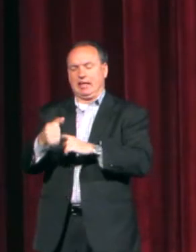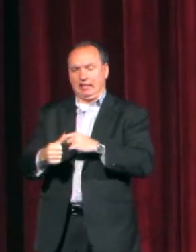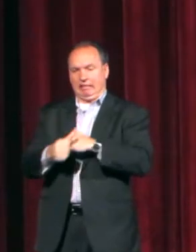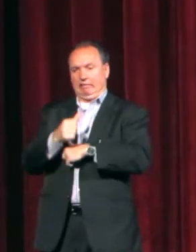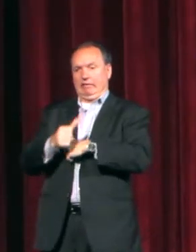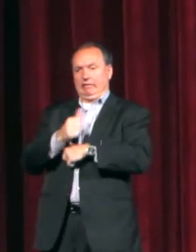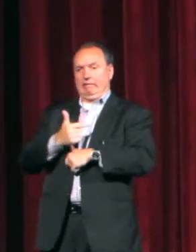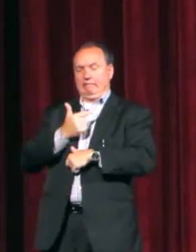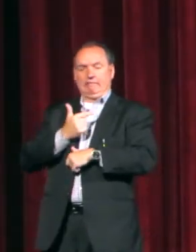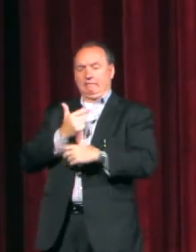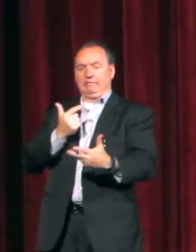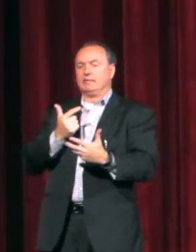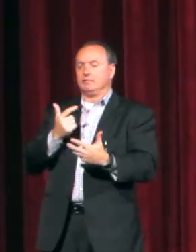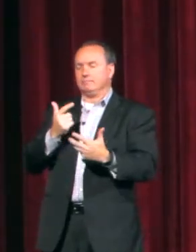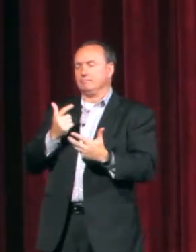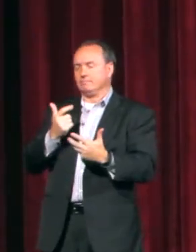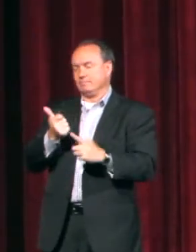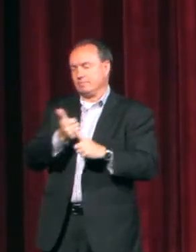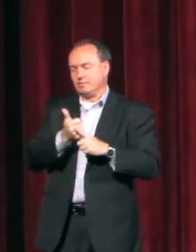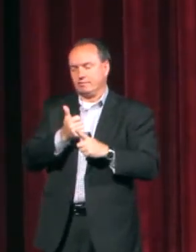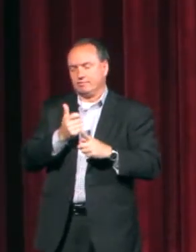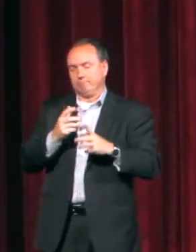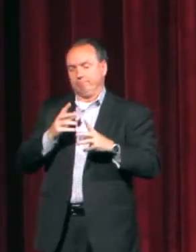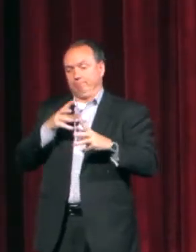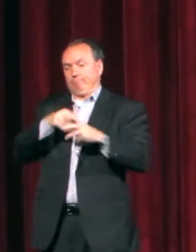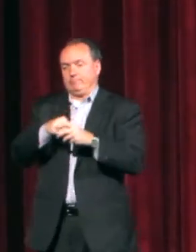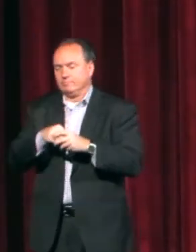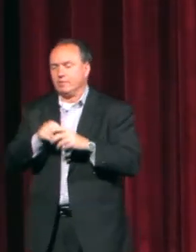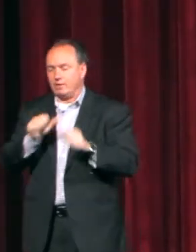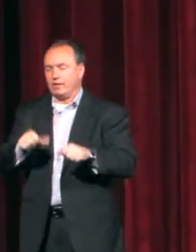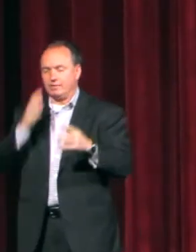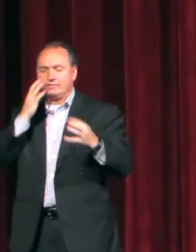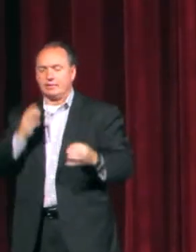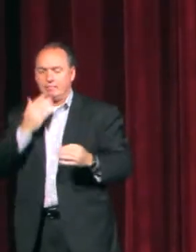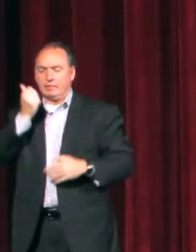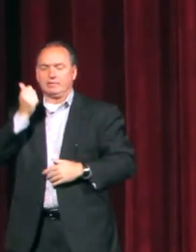life-threatening situation that they might find themselves in.